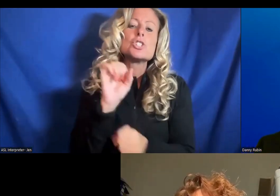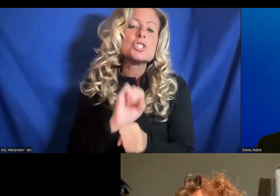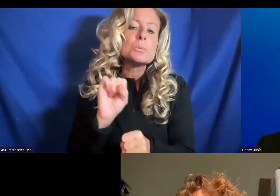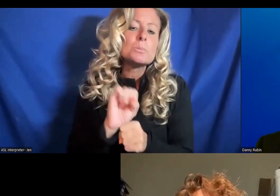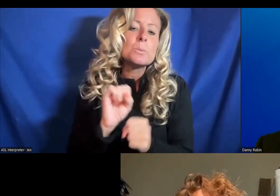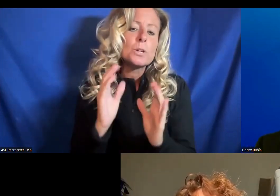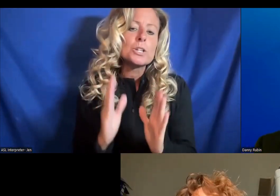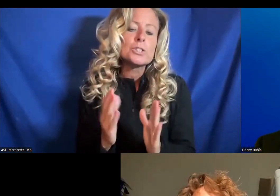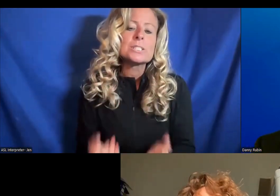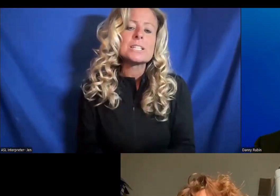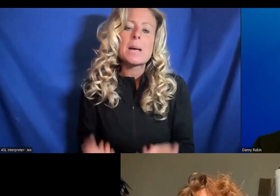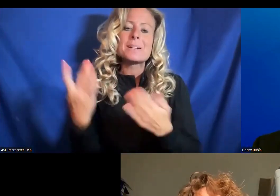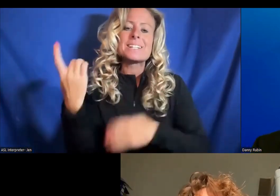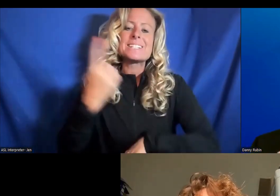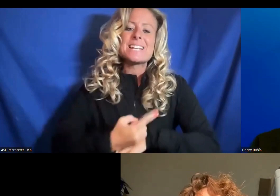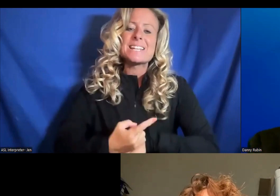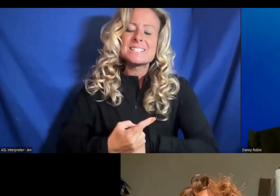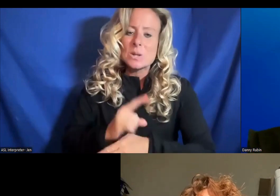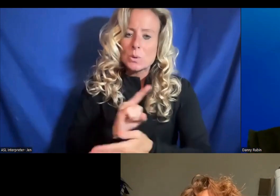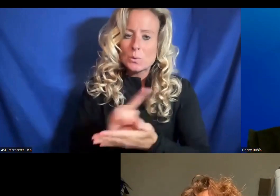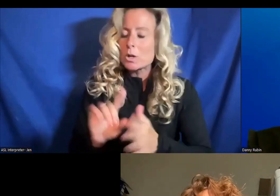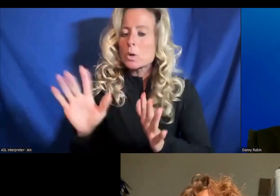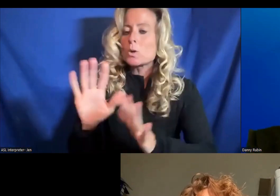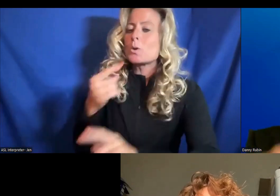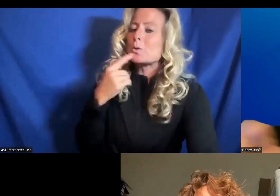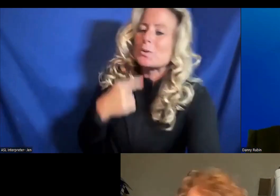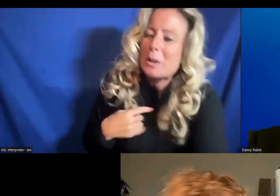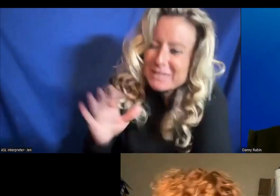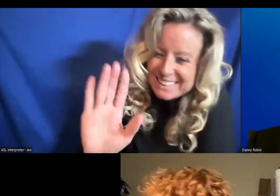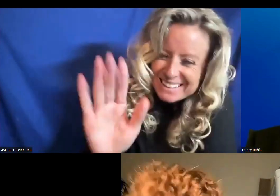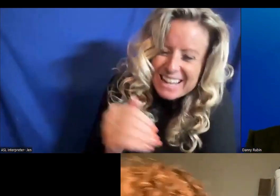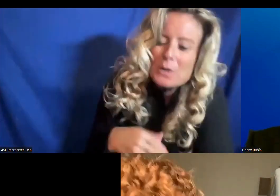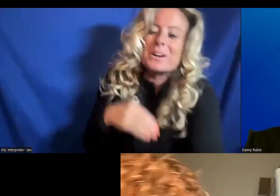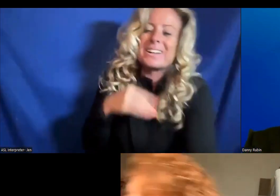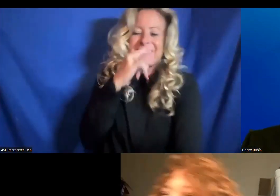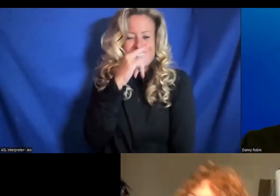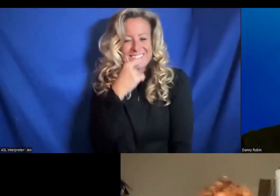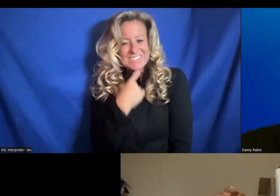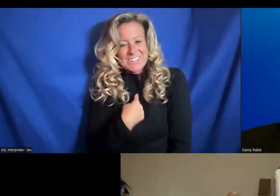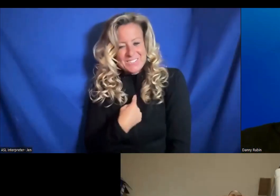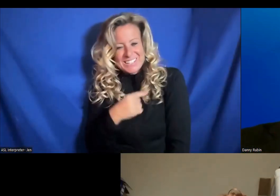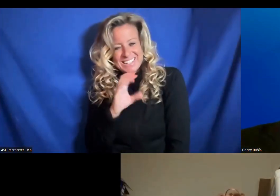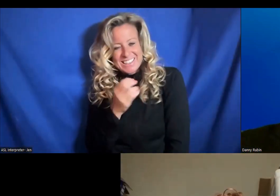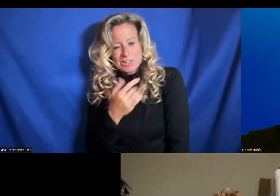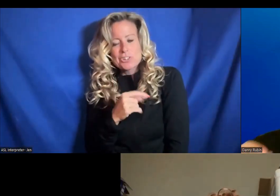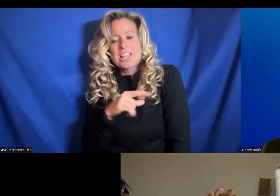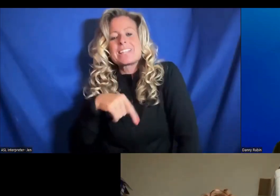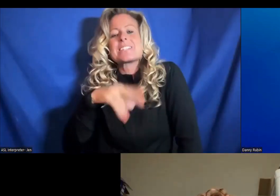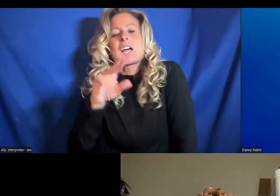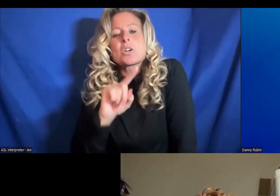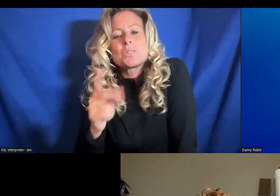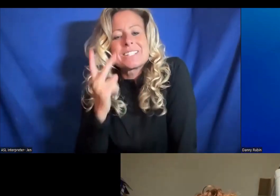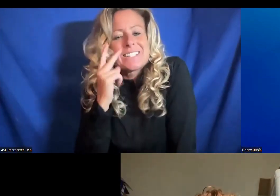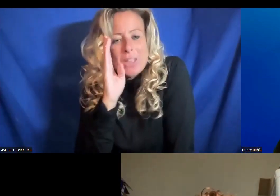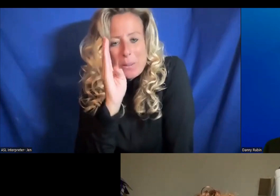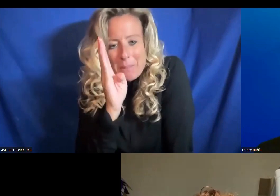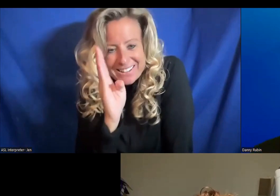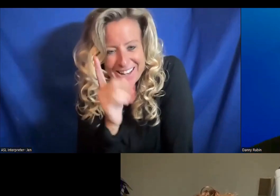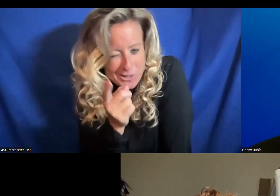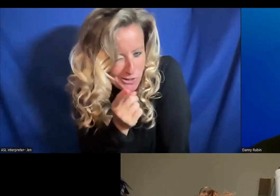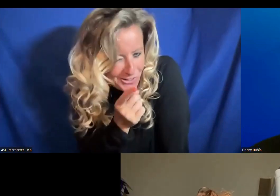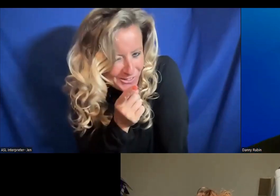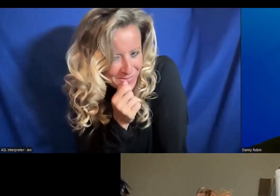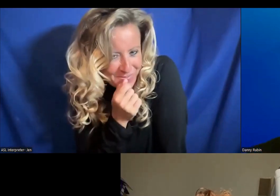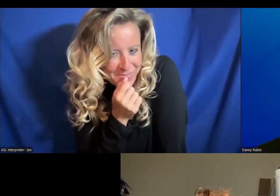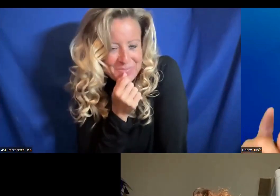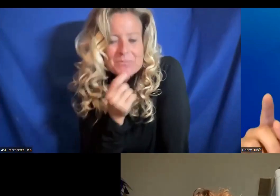days a week? How many days a 3. week? No, no, no, don't tell me. I want the Oh, students to say in the chat. It's like a little quiz, see if they're paying attention. Well, mm-hmm.